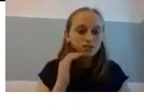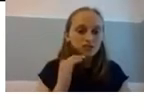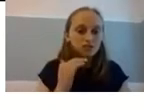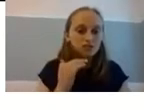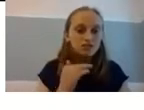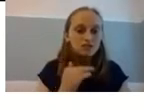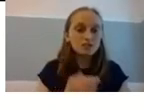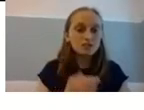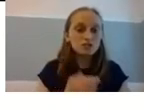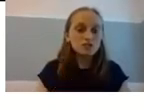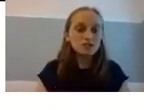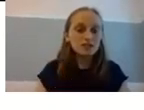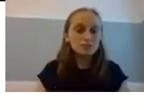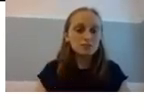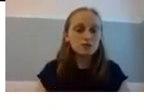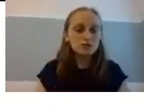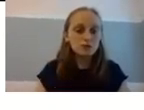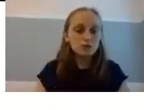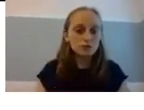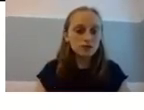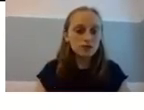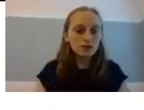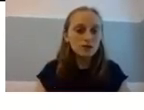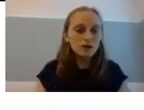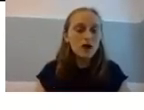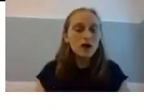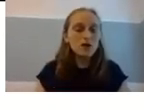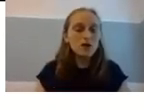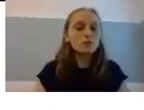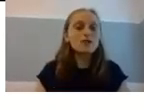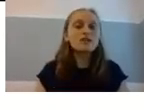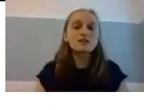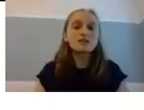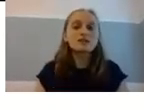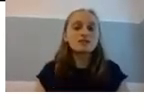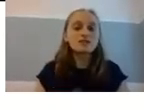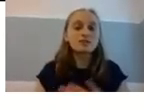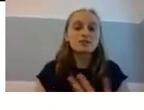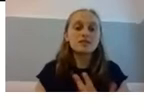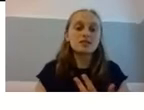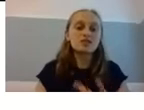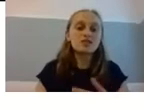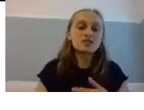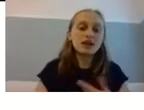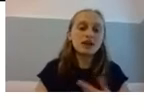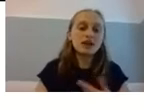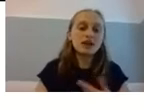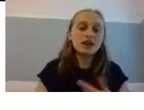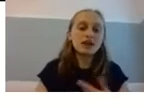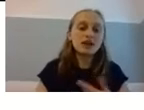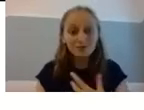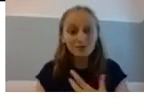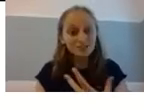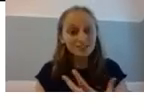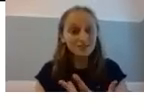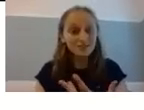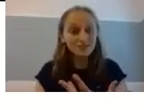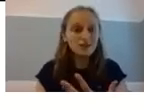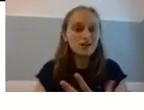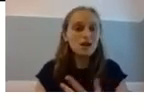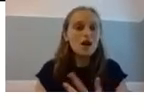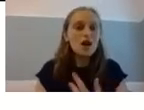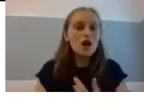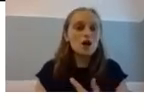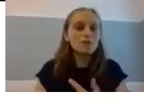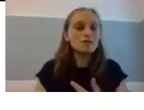representation this inclusivity has been so important and one example of deaf representation that has arguably been one of the most